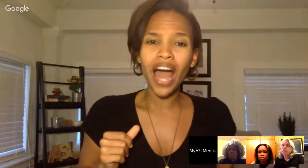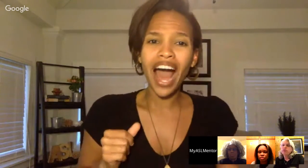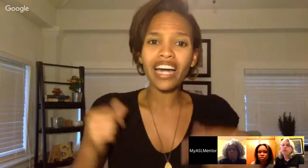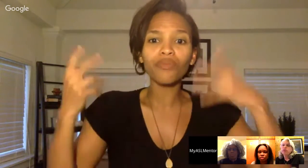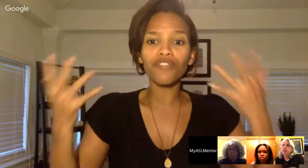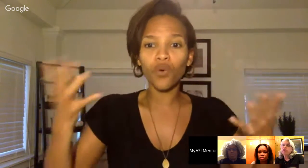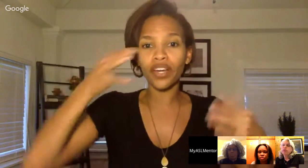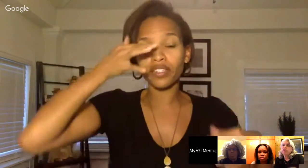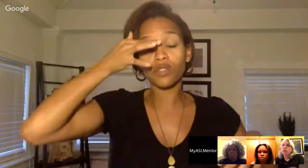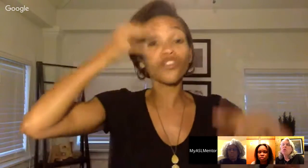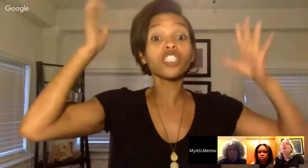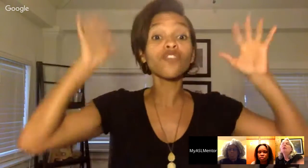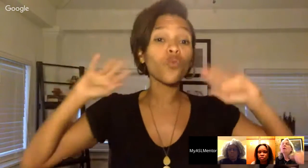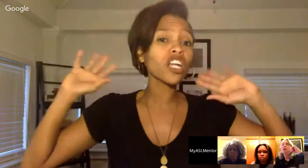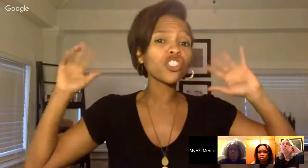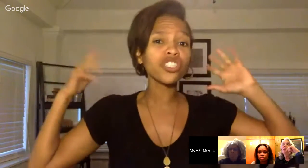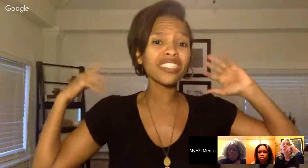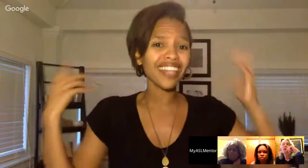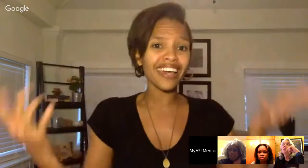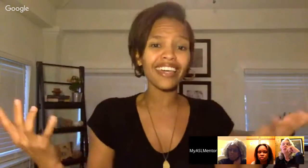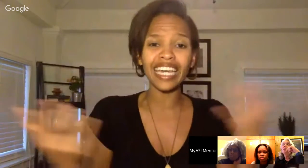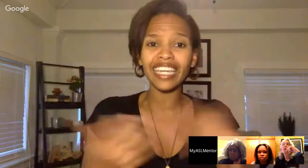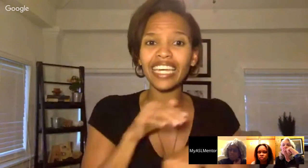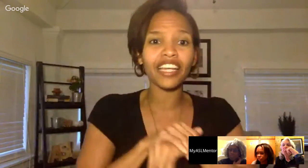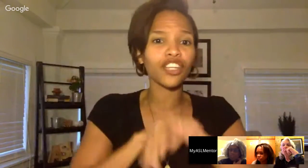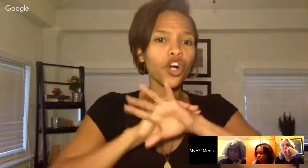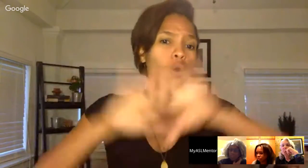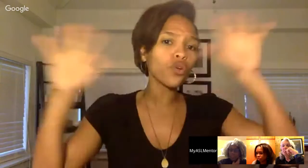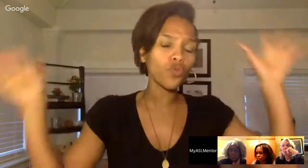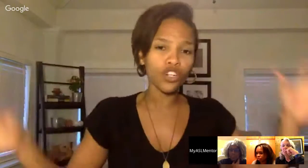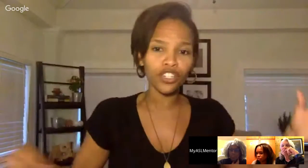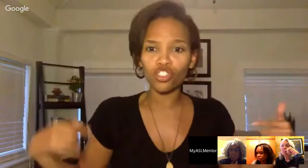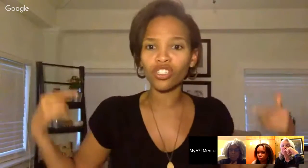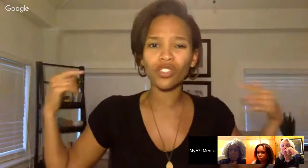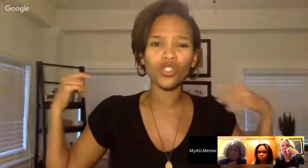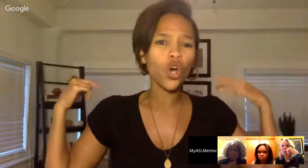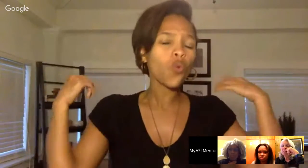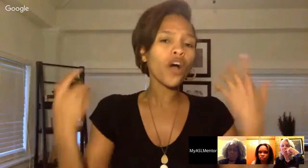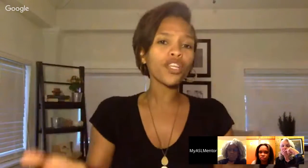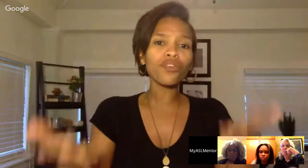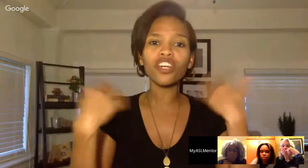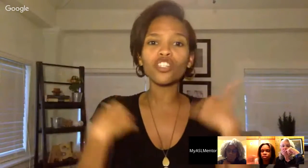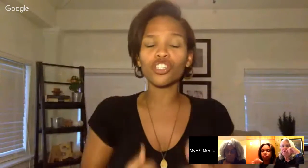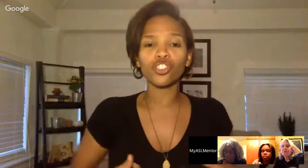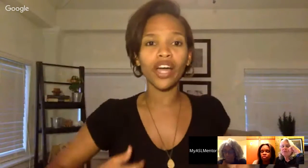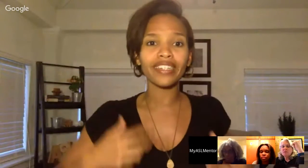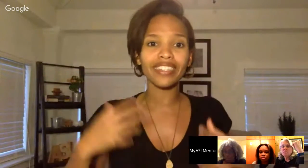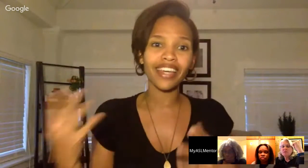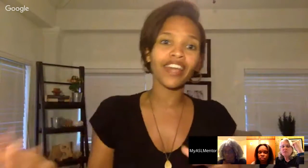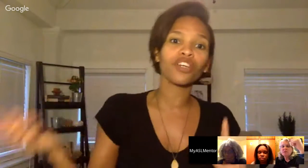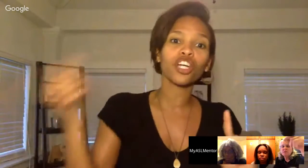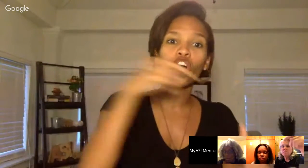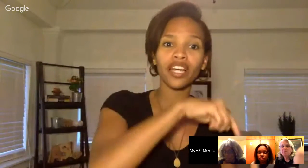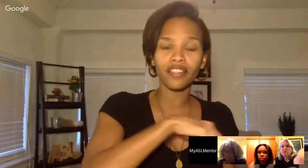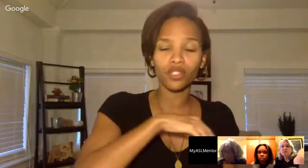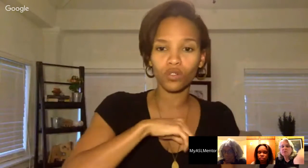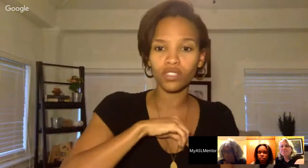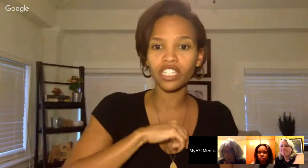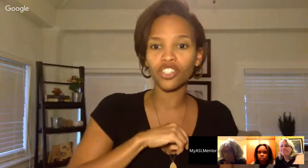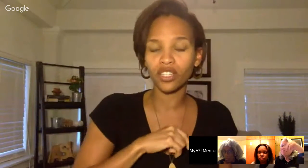Okay, how can we voice, first of all, what is she saying in your own words? Just what do you think she's trying to say regarding this teaching